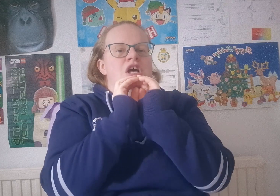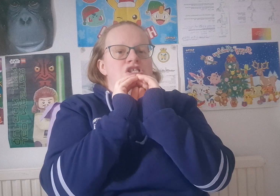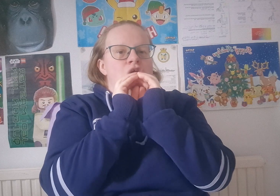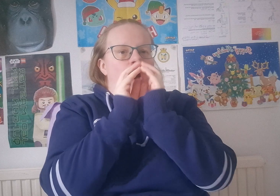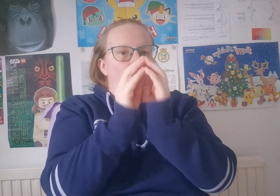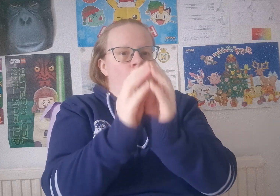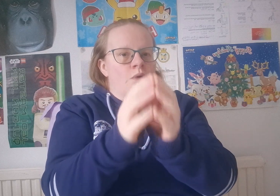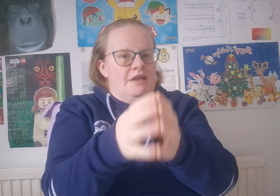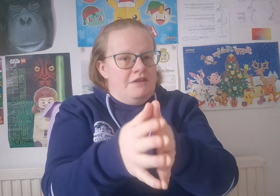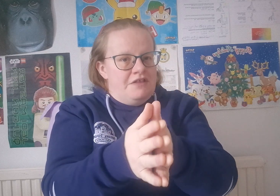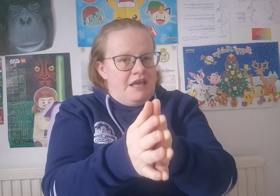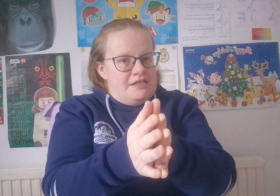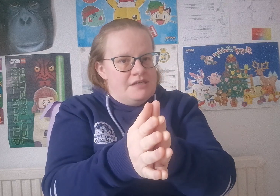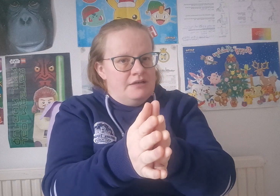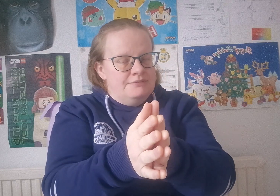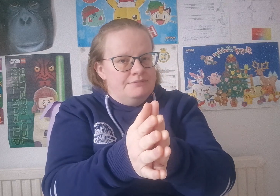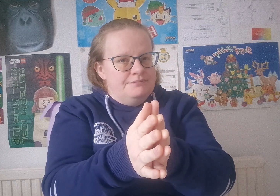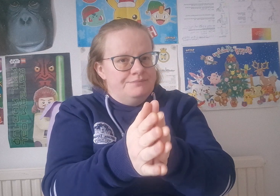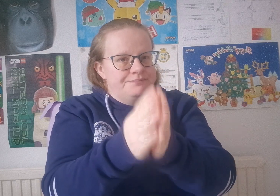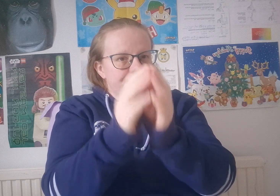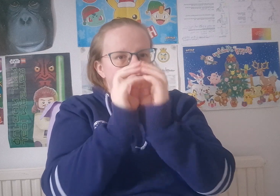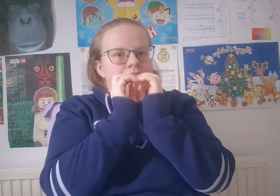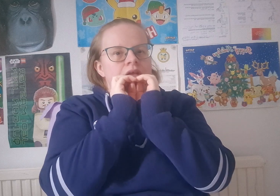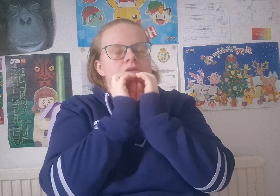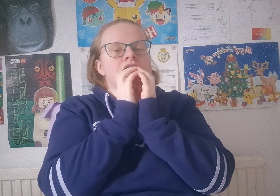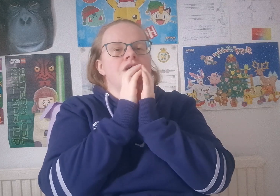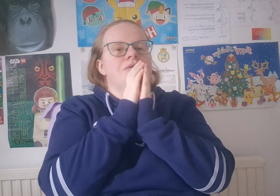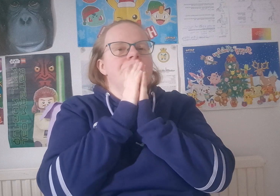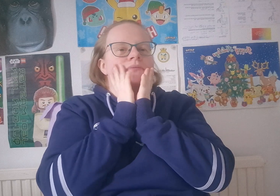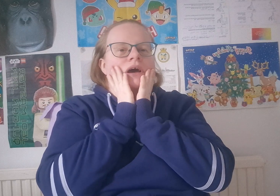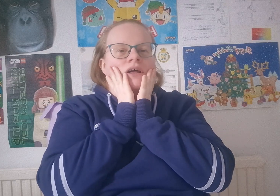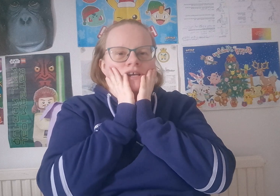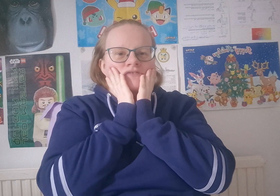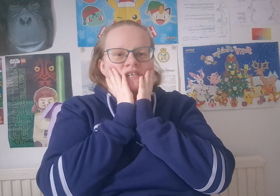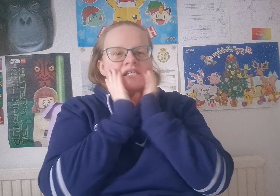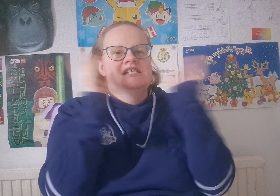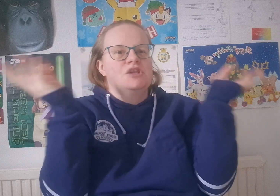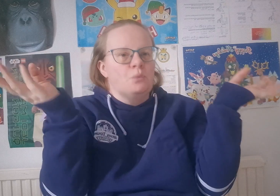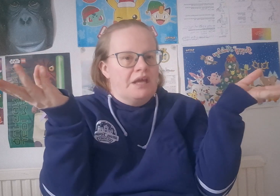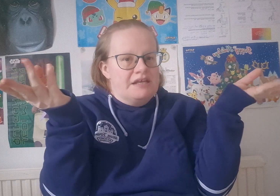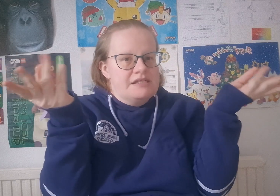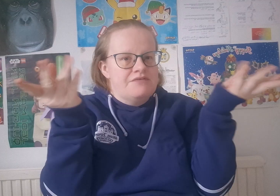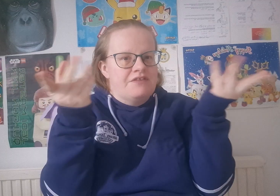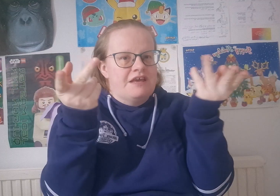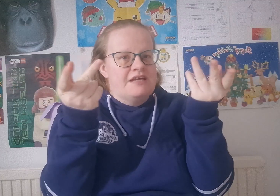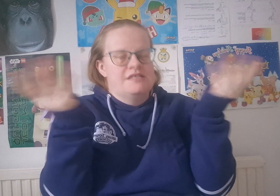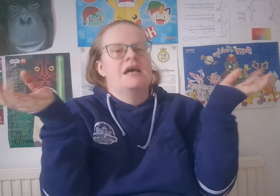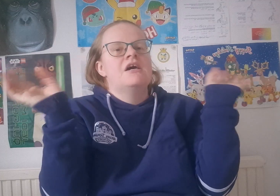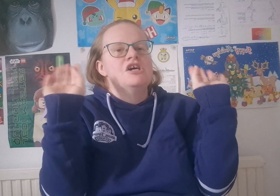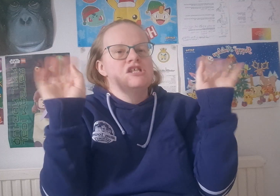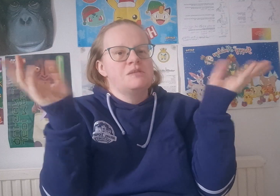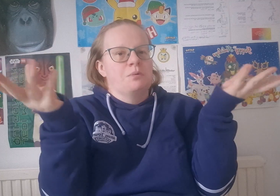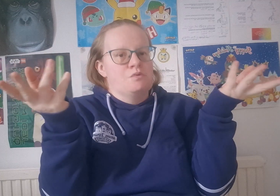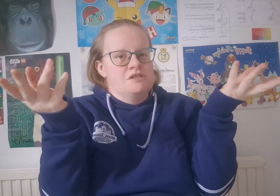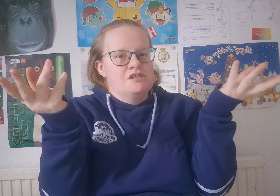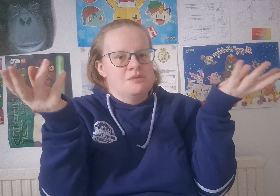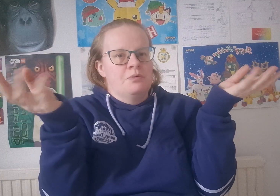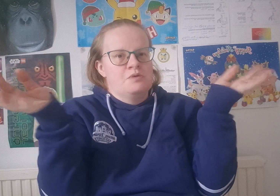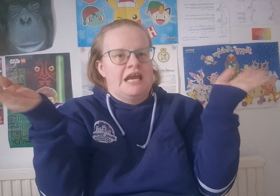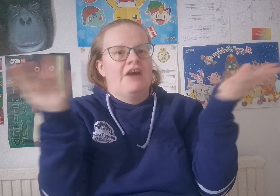emphasised the hole in the theatre. So that's fascinating. The wings of a theatre are the supporting area,